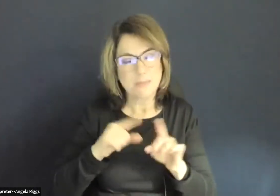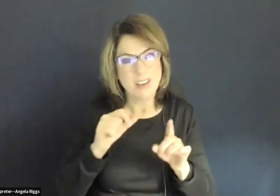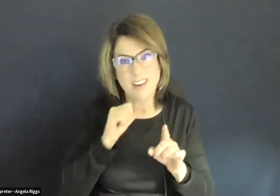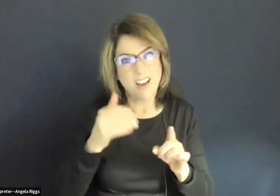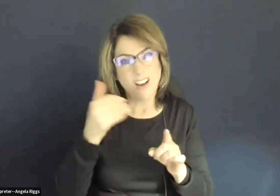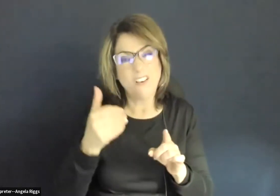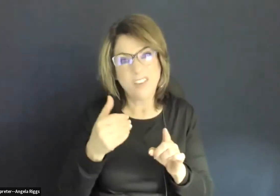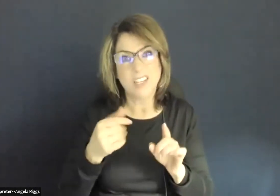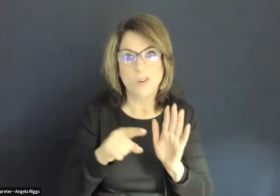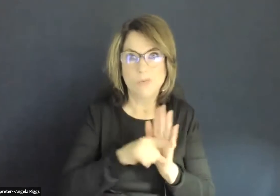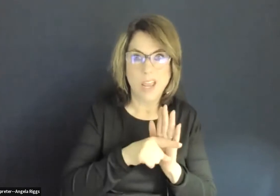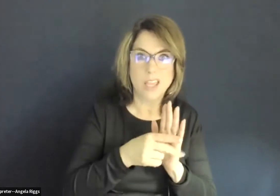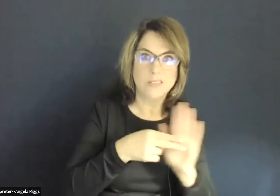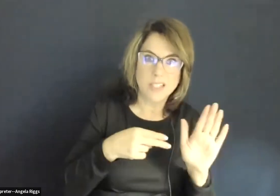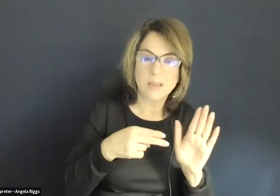So true.